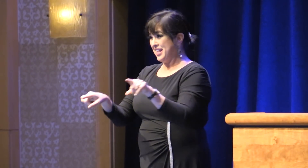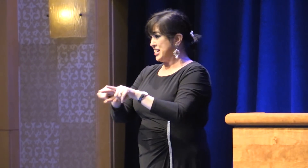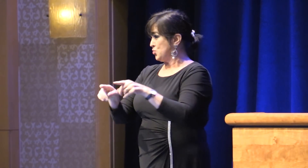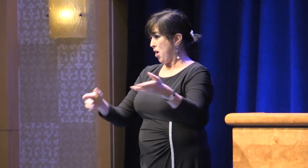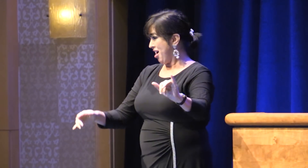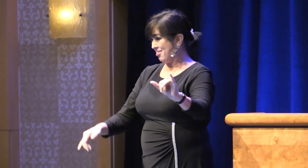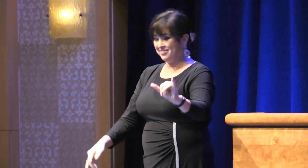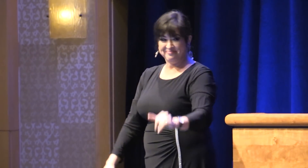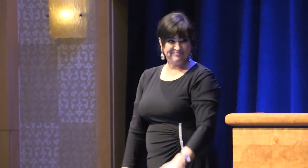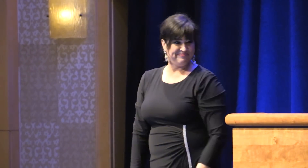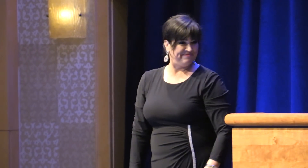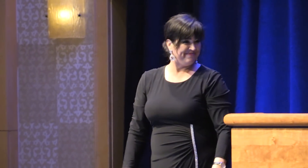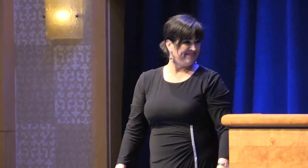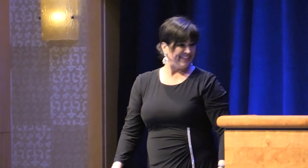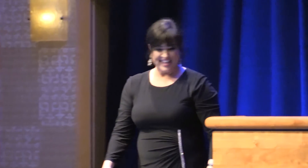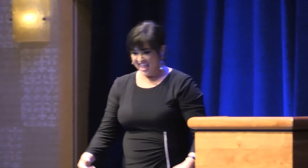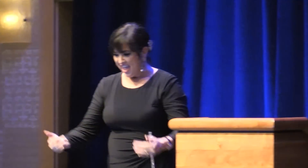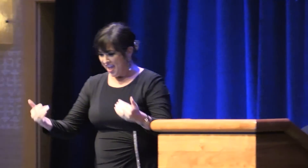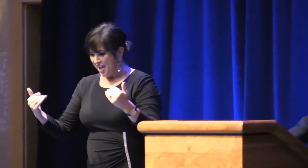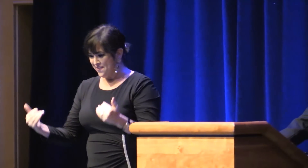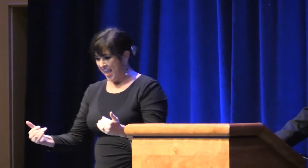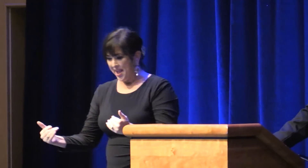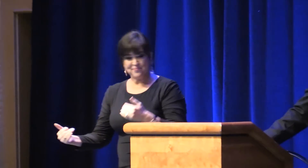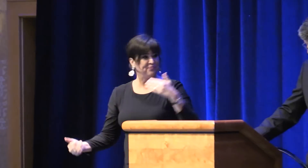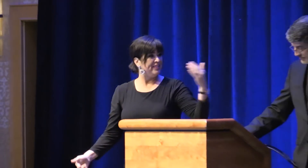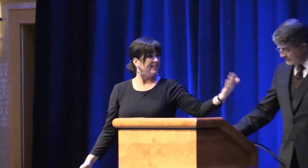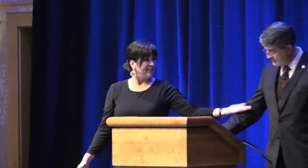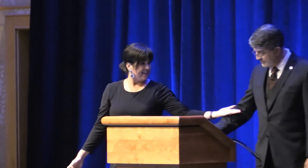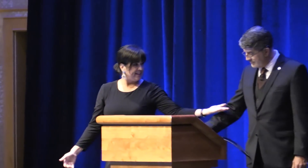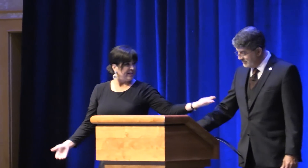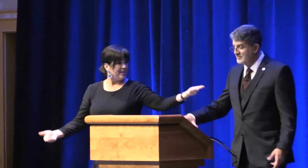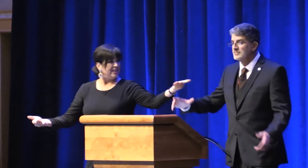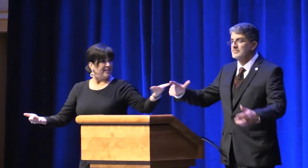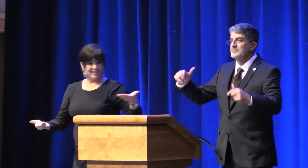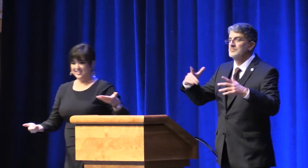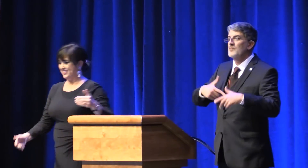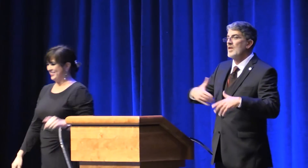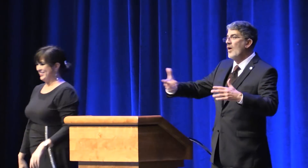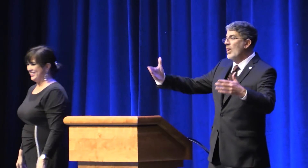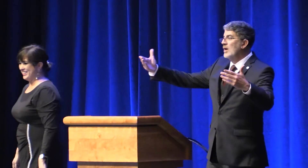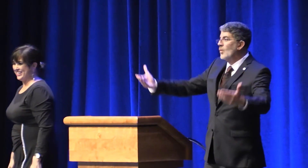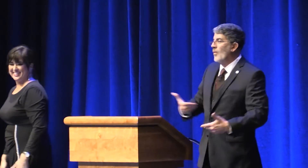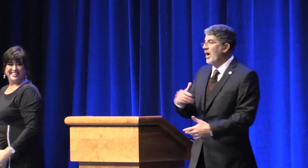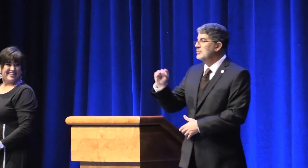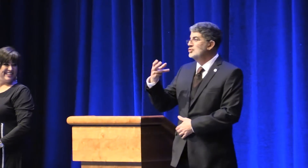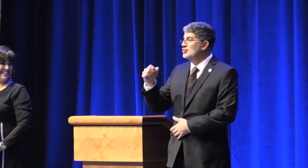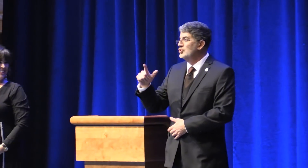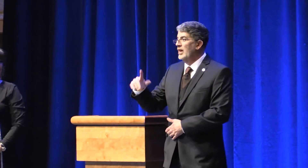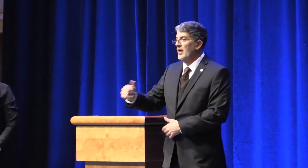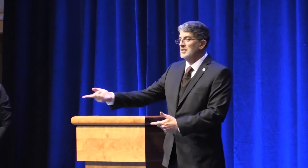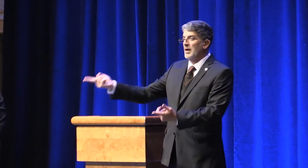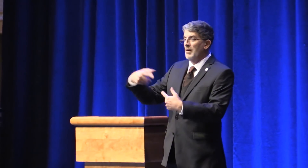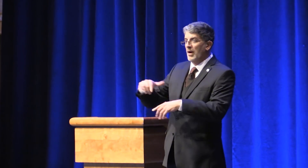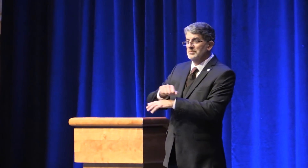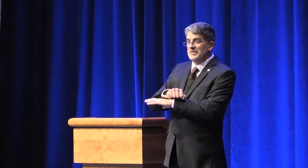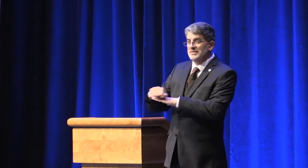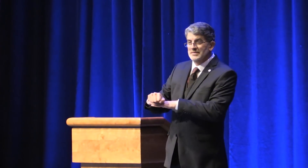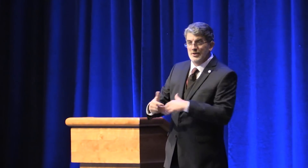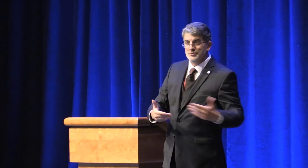who are deaf and hard of hearing, it's also for those who can hear. John? I would now like to